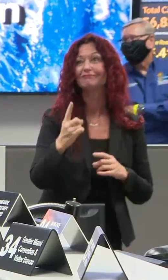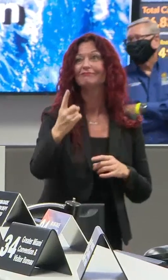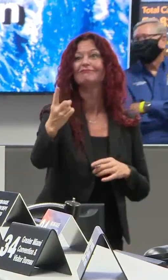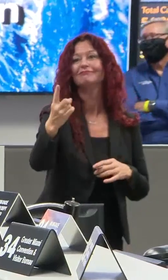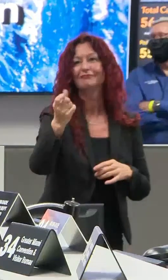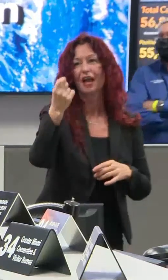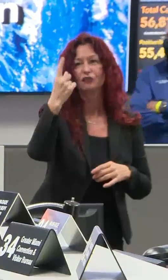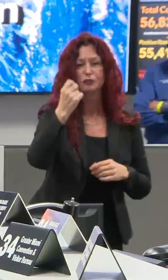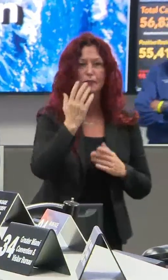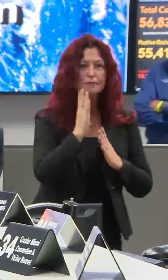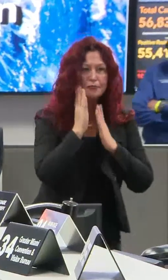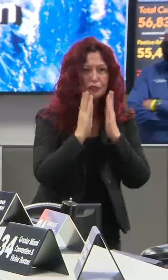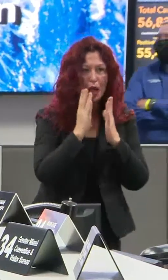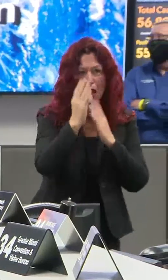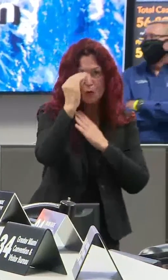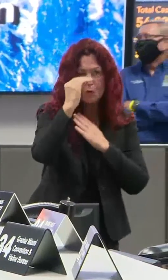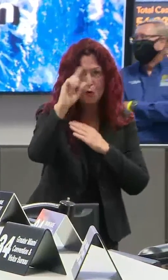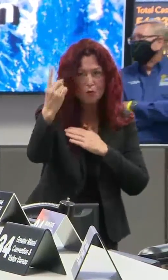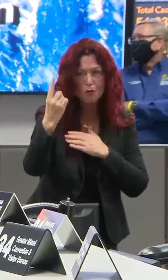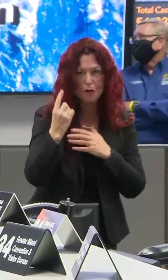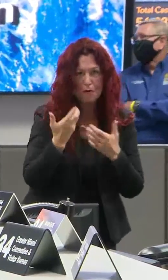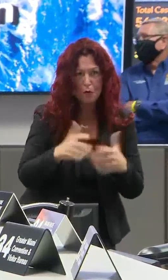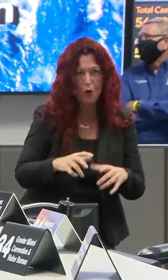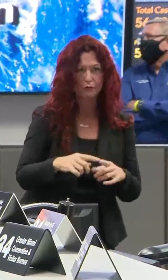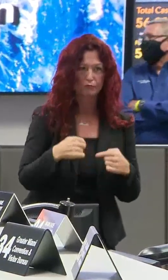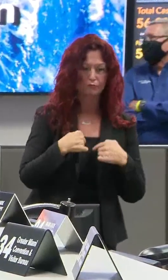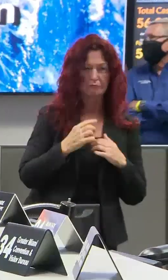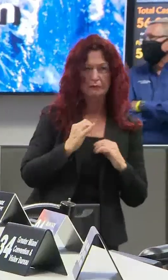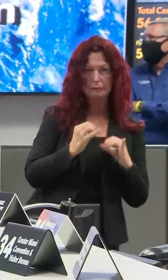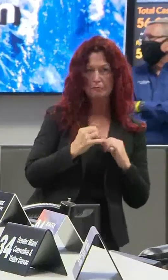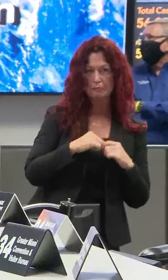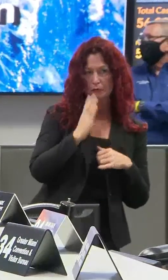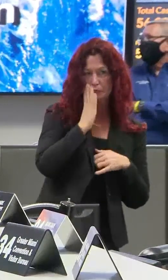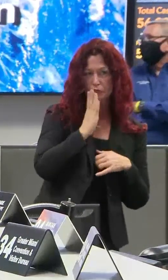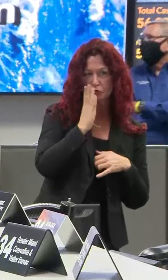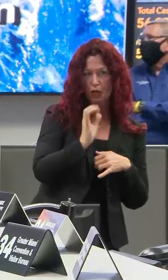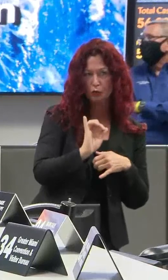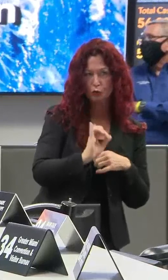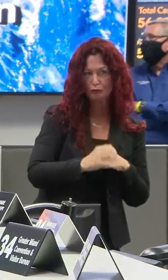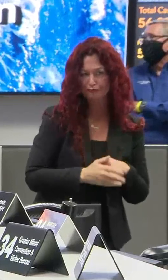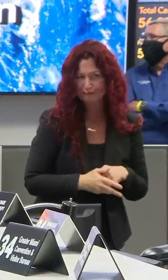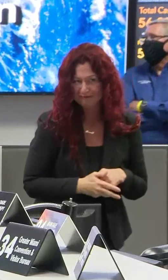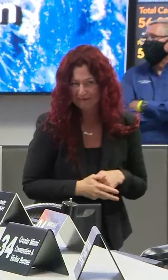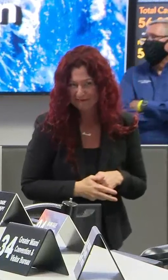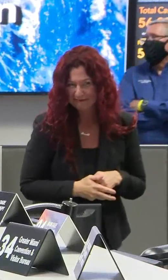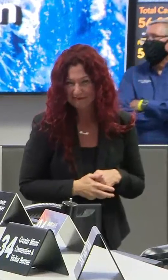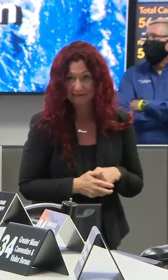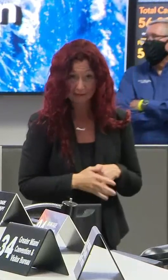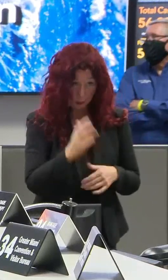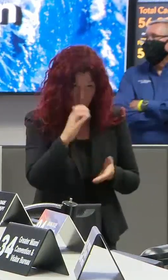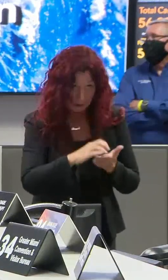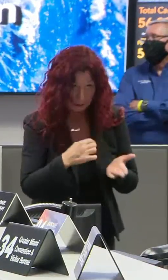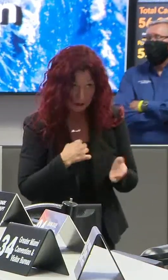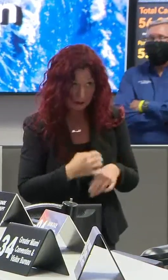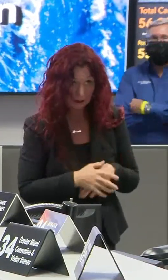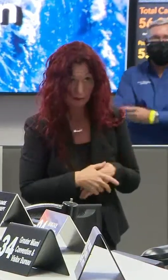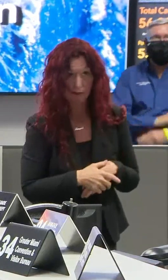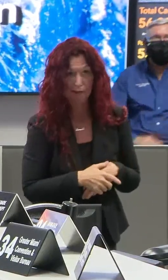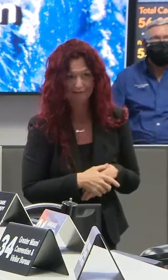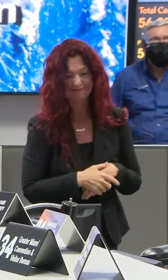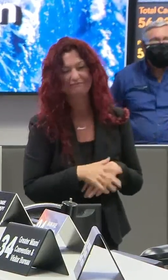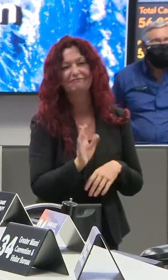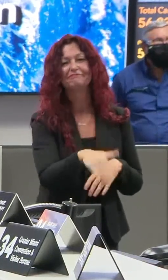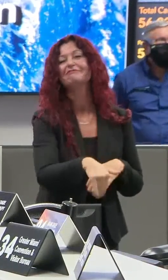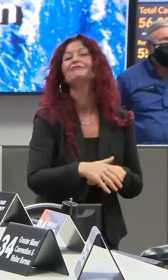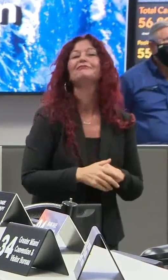Yes, okay. I understand it very well. But we'll give him his certificate and the medal